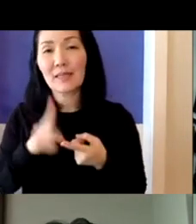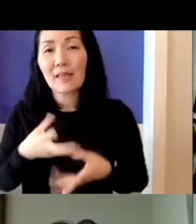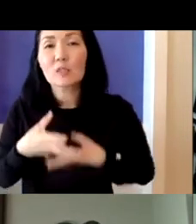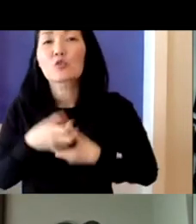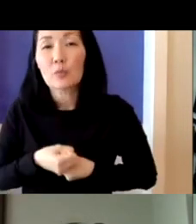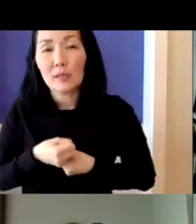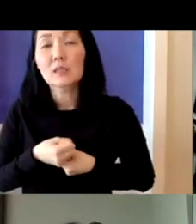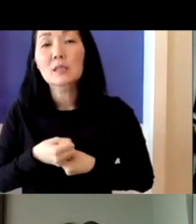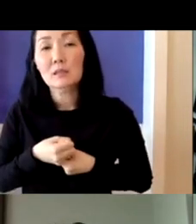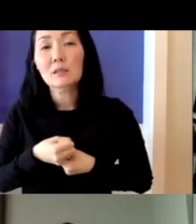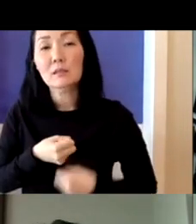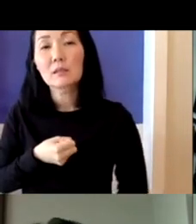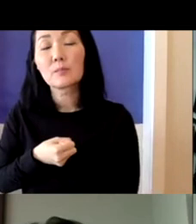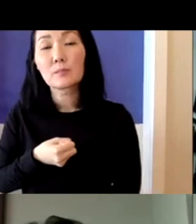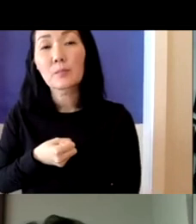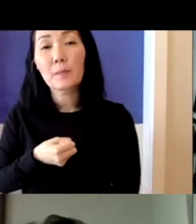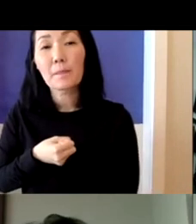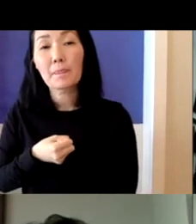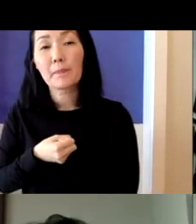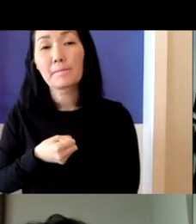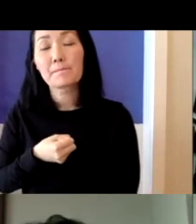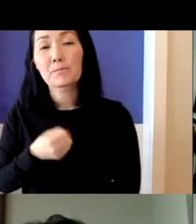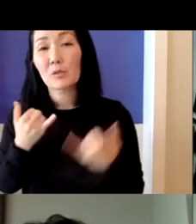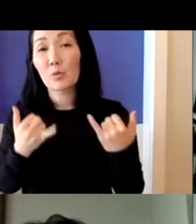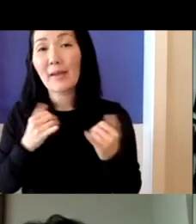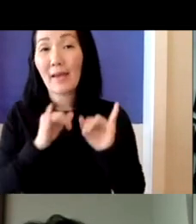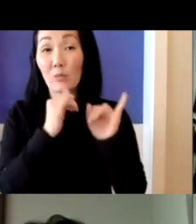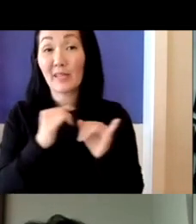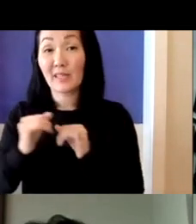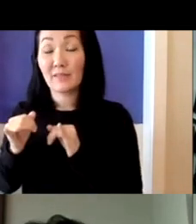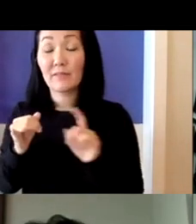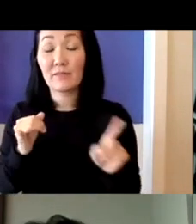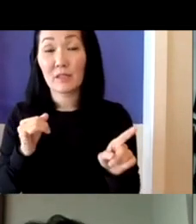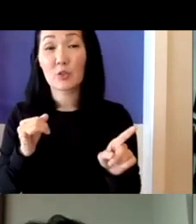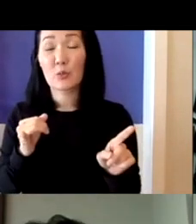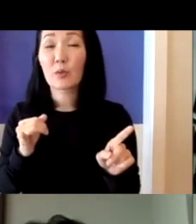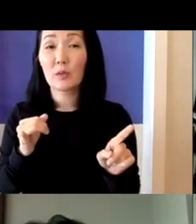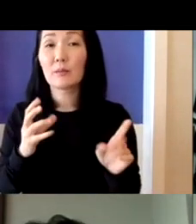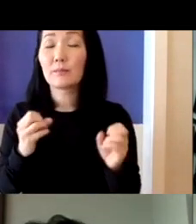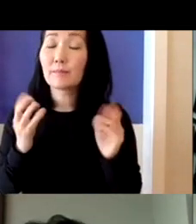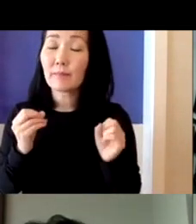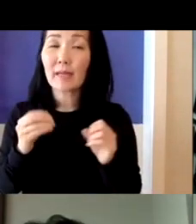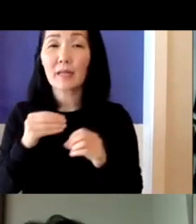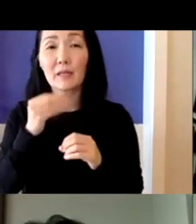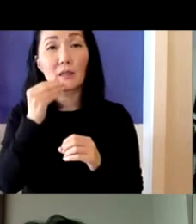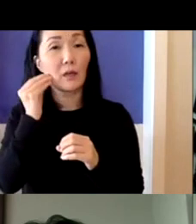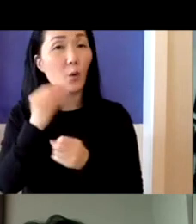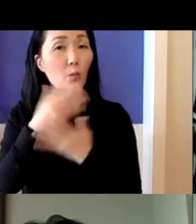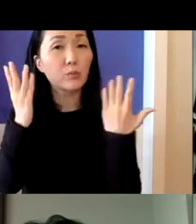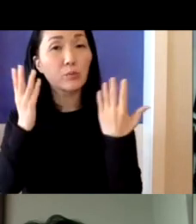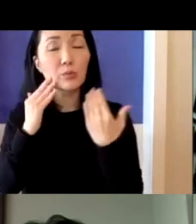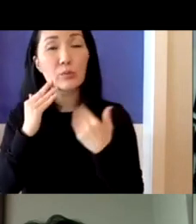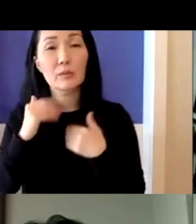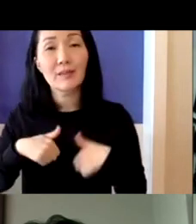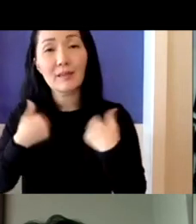increase in, individuals living on the streets, the homeless population and people that are